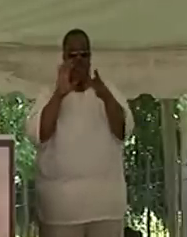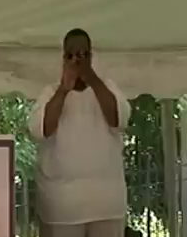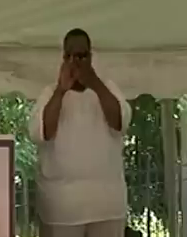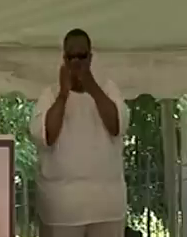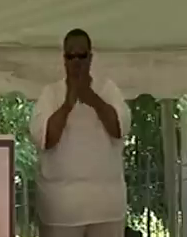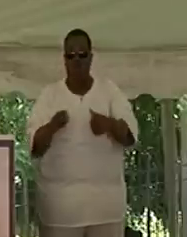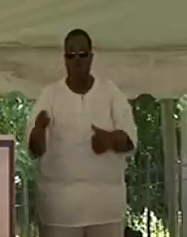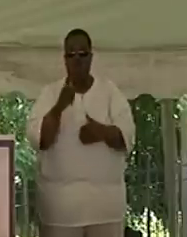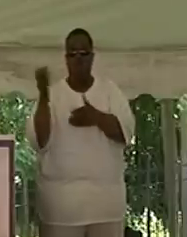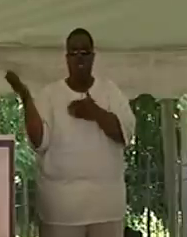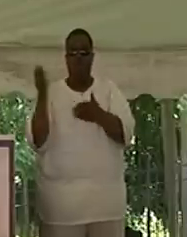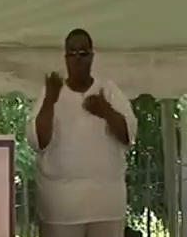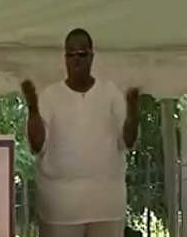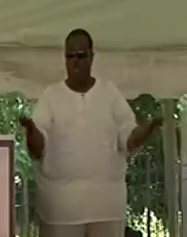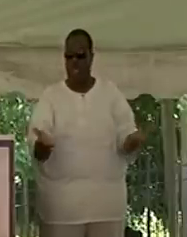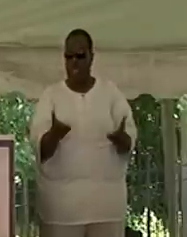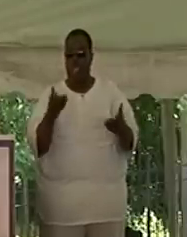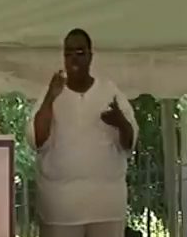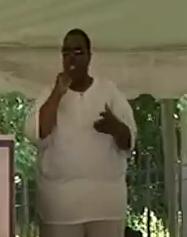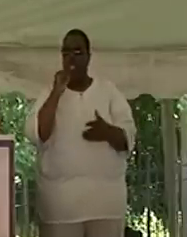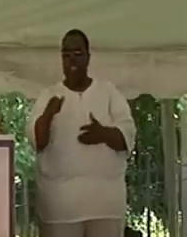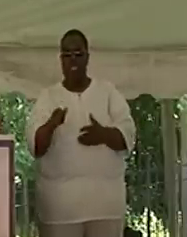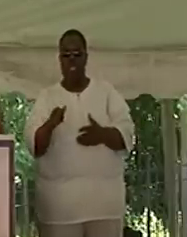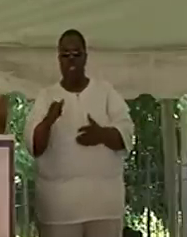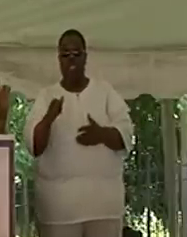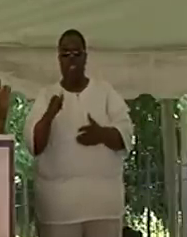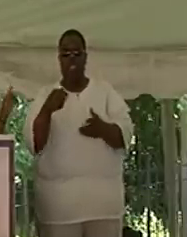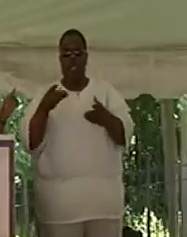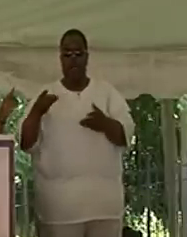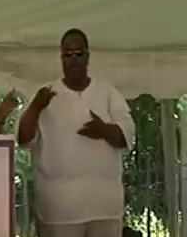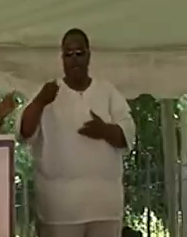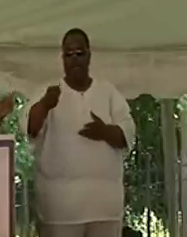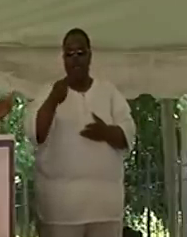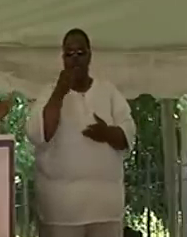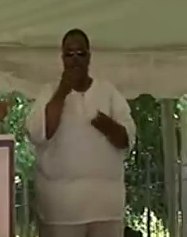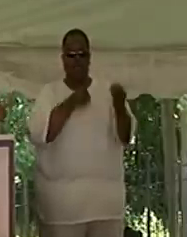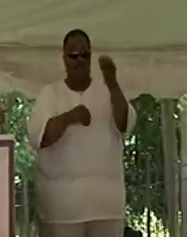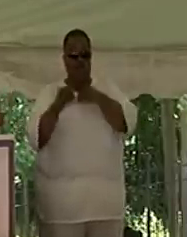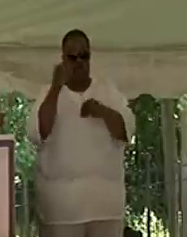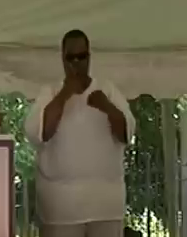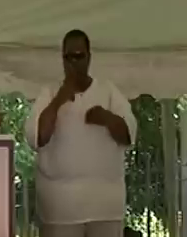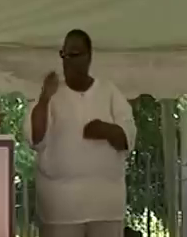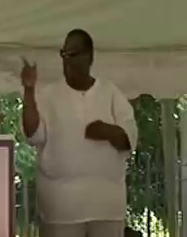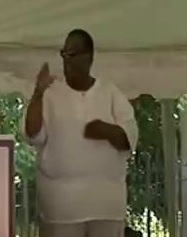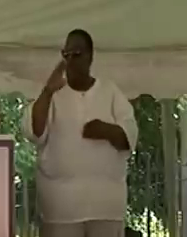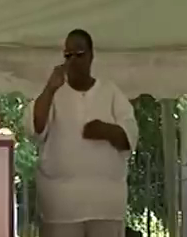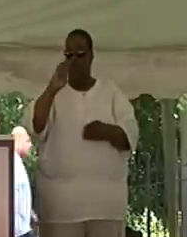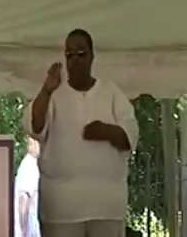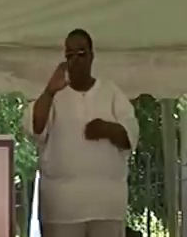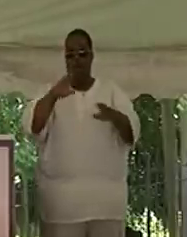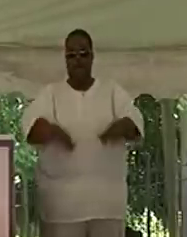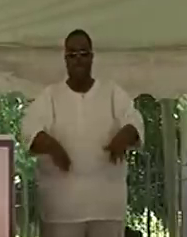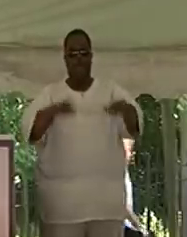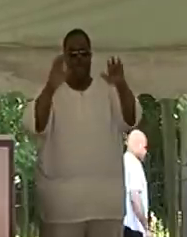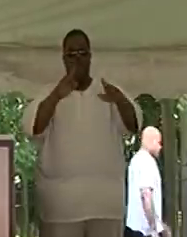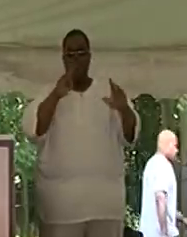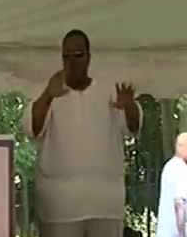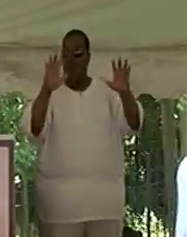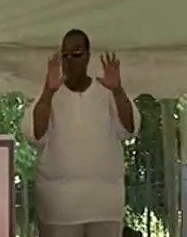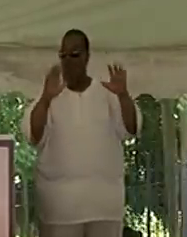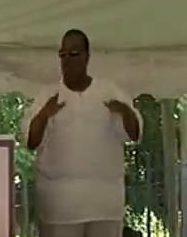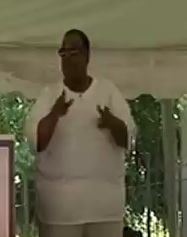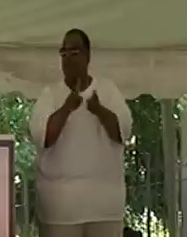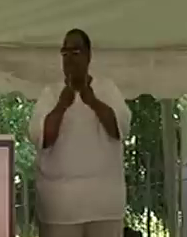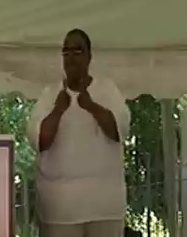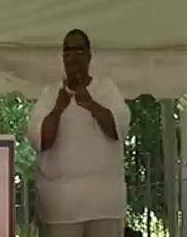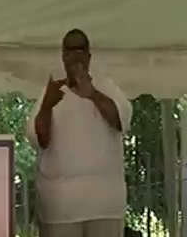with you, they brought you back here, and not to be indelicate, but they paid for the sandwiches and the moon bounce. This is just terrific. And we